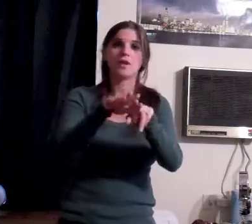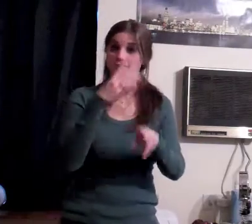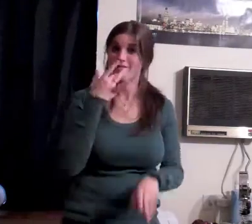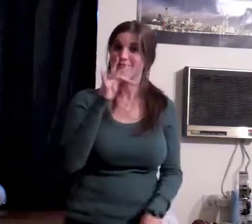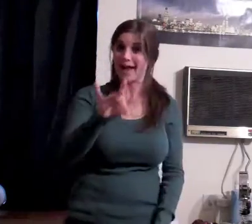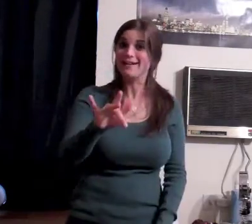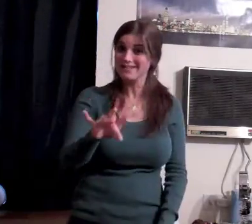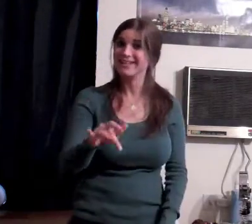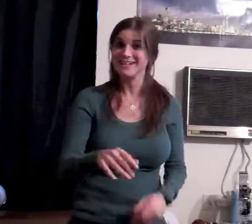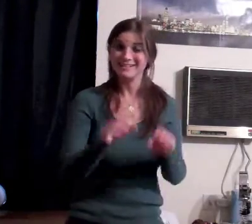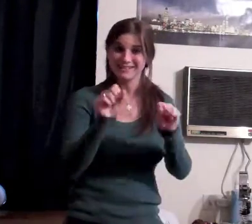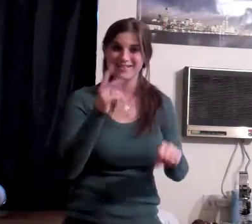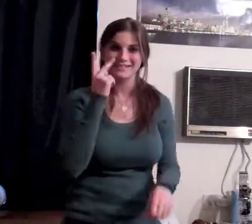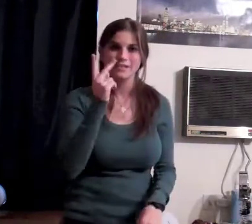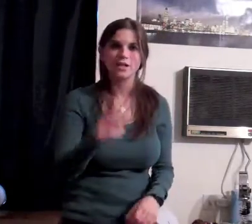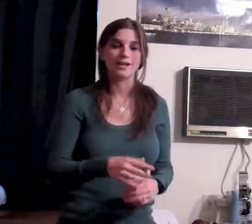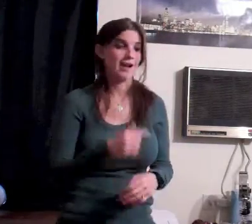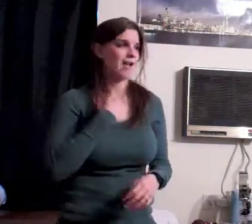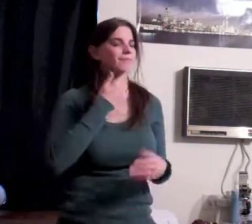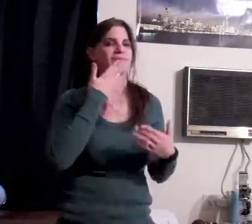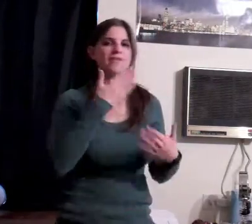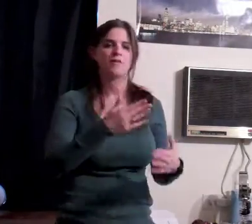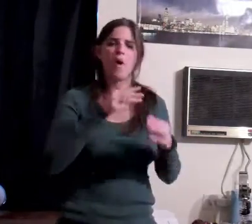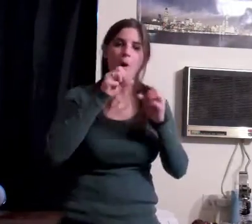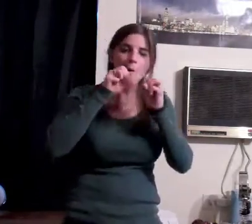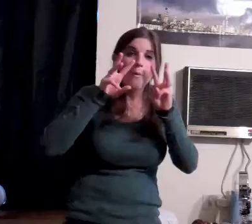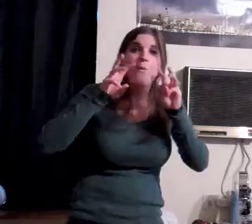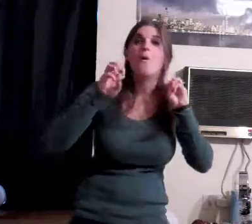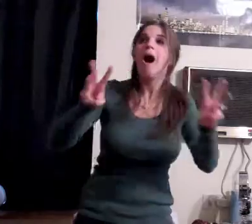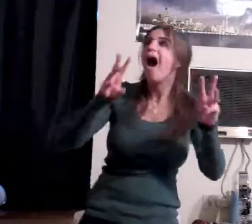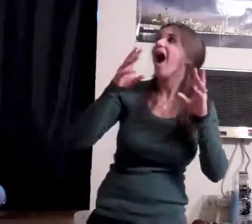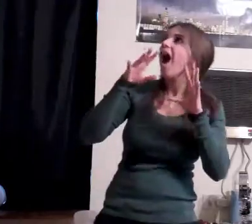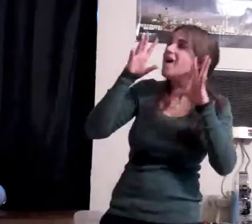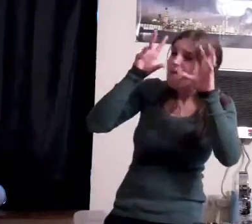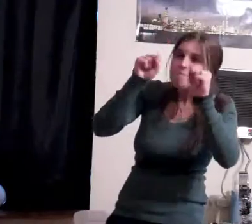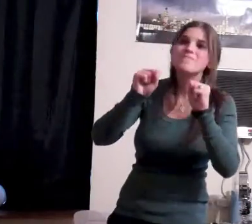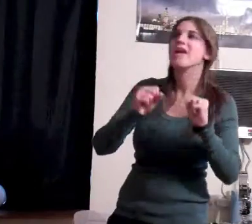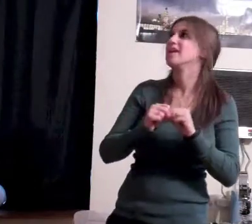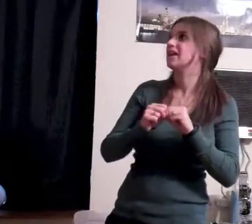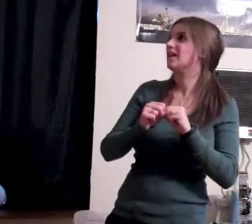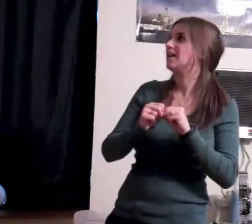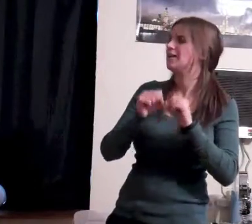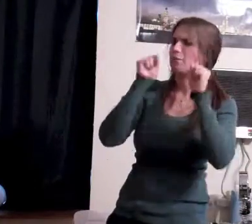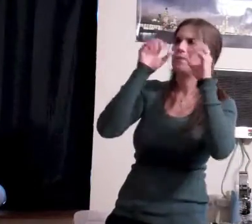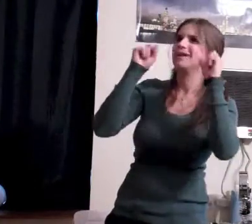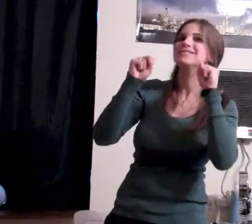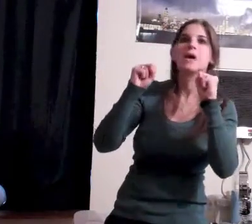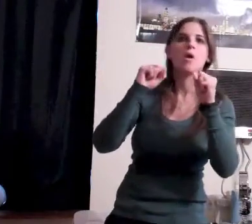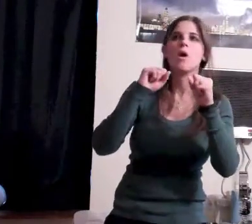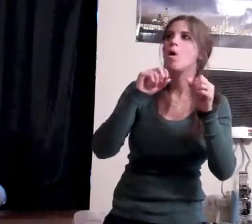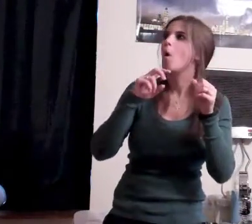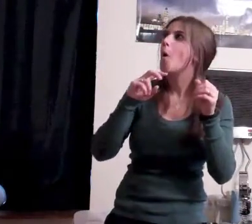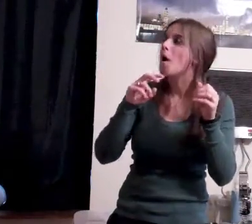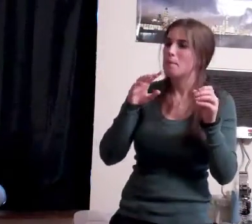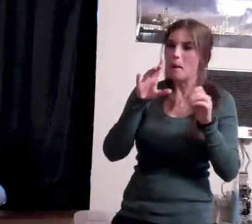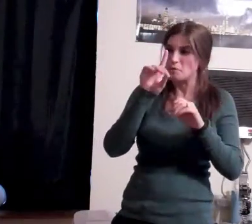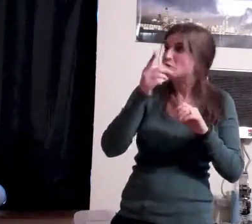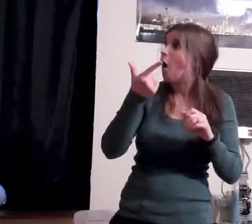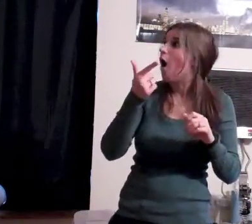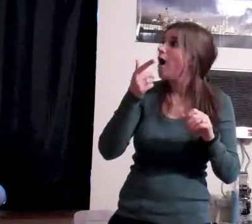I'm so thankful, because she's just like, wow, this is so amazing. She goes, what about dogs? So we put in dogs mating, and we're